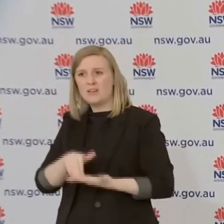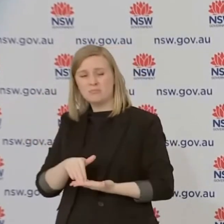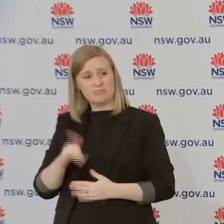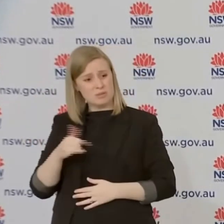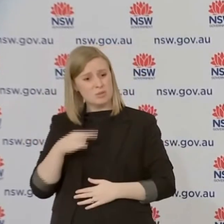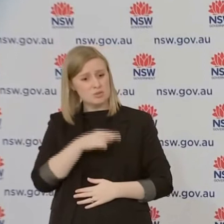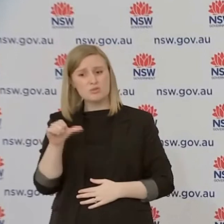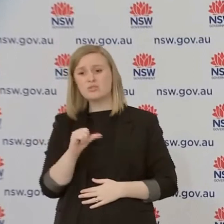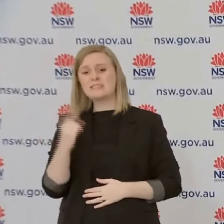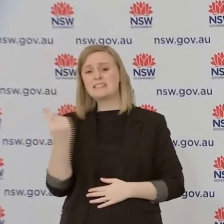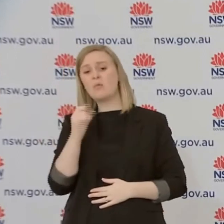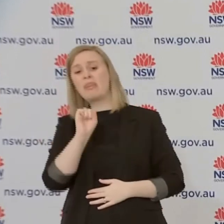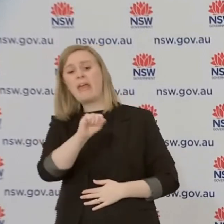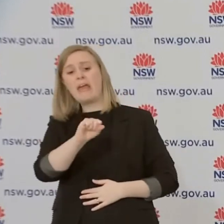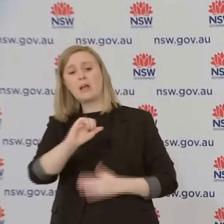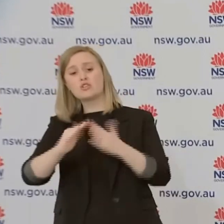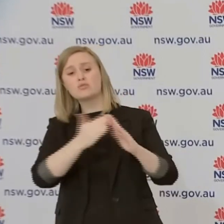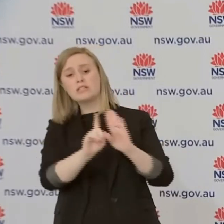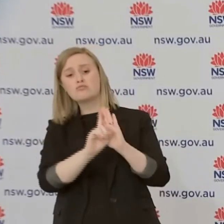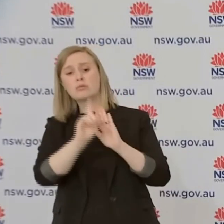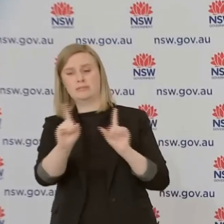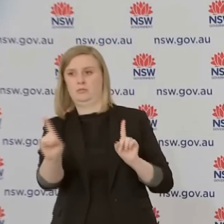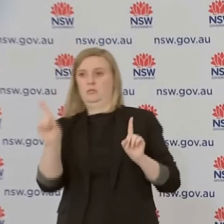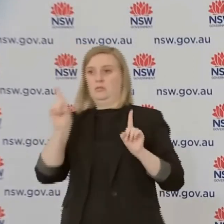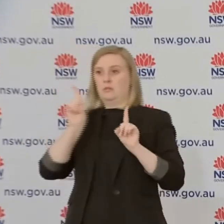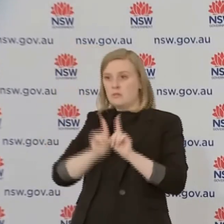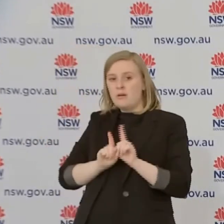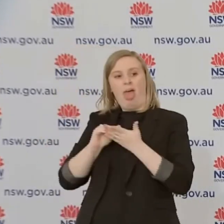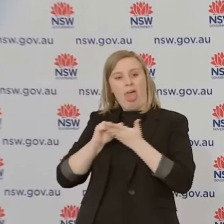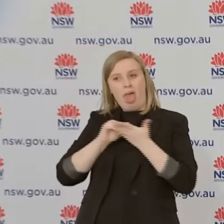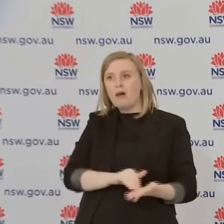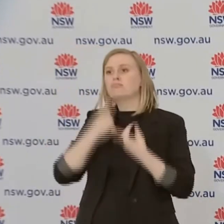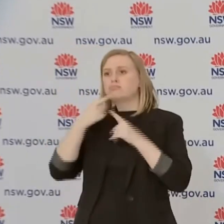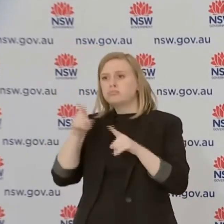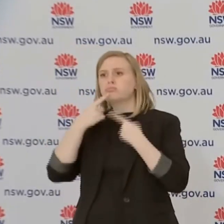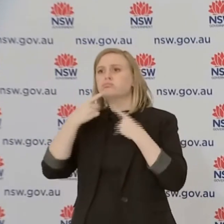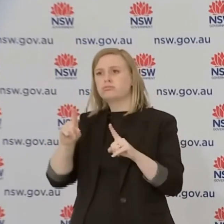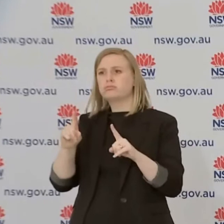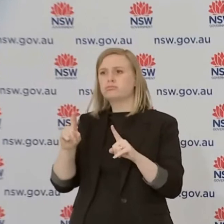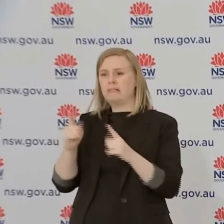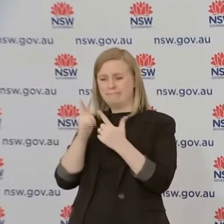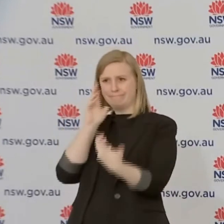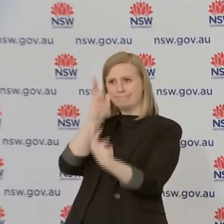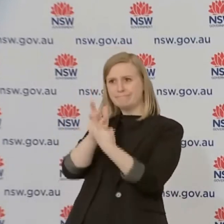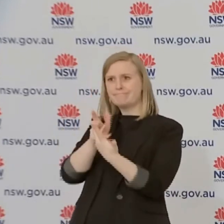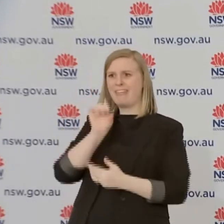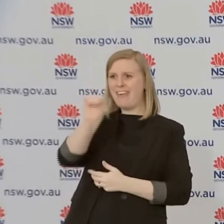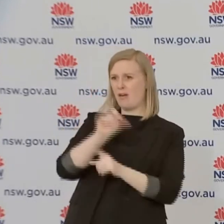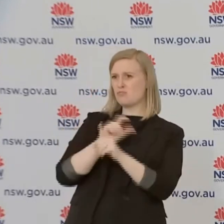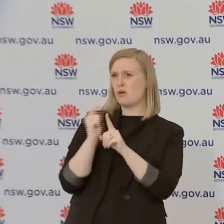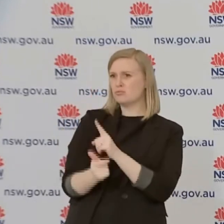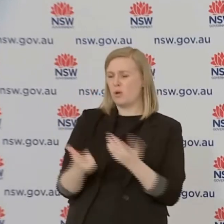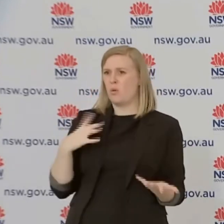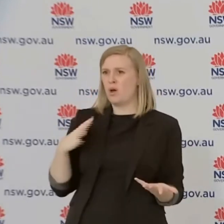Look, we've actually been doing a lot of work, which I know the mainstream media thinks that the mainstream media is